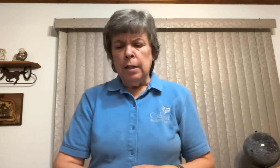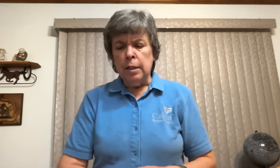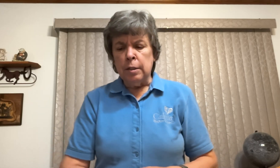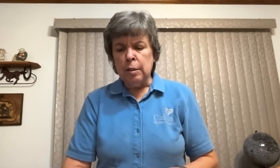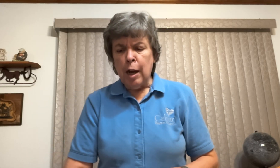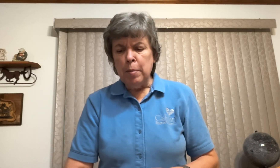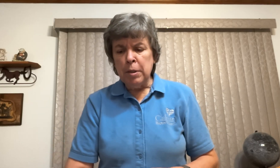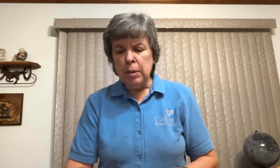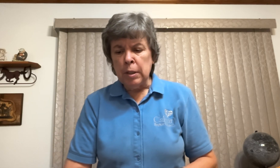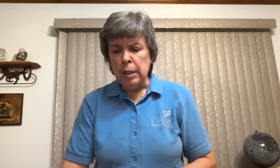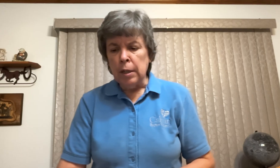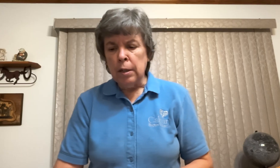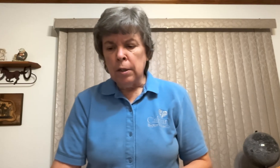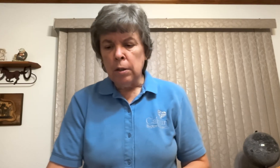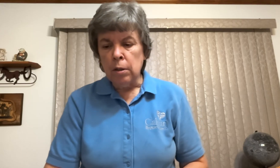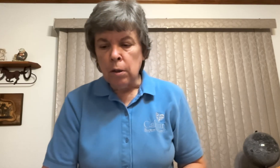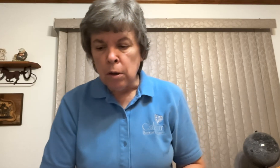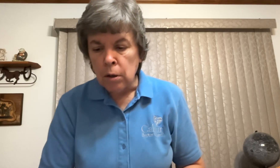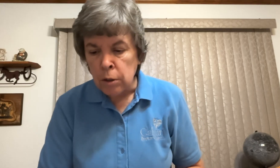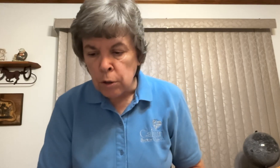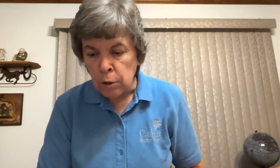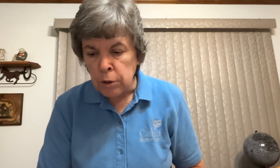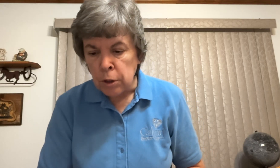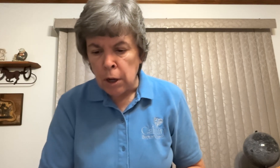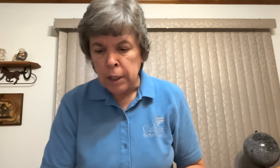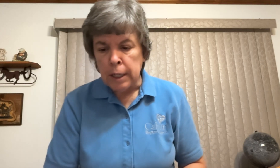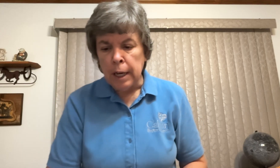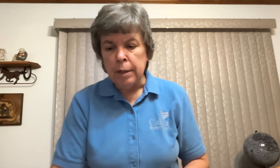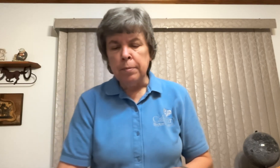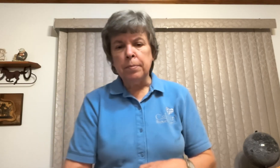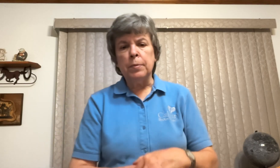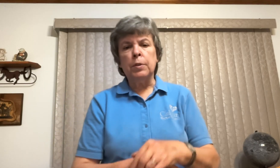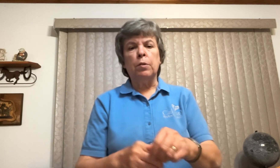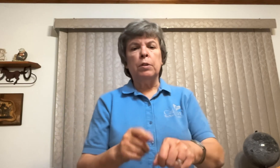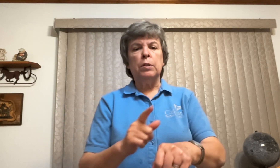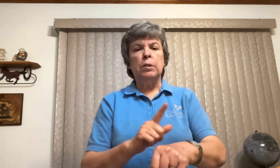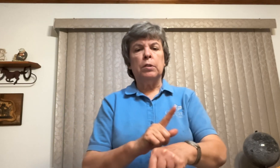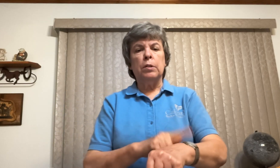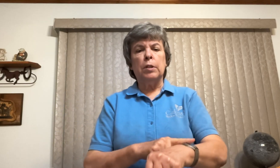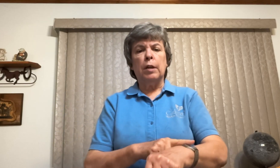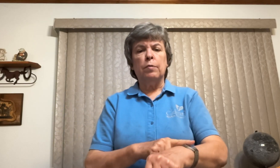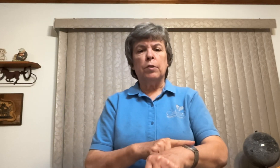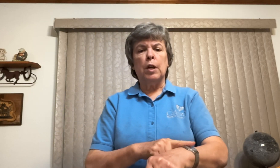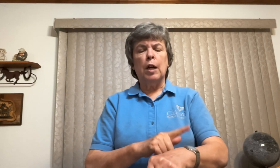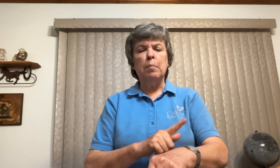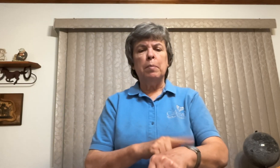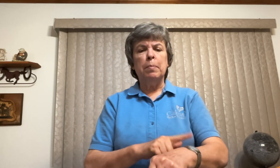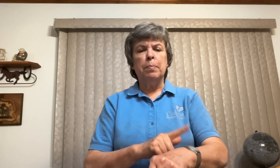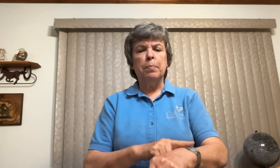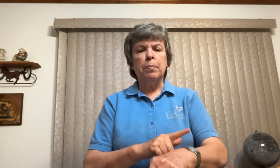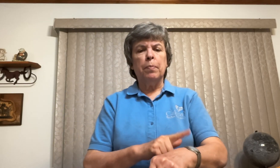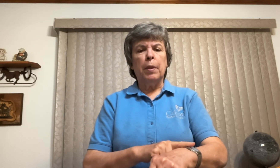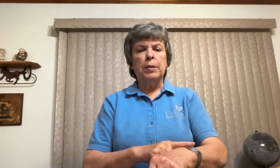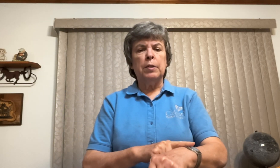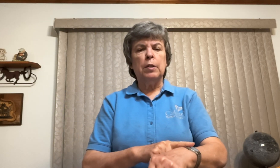It's time to sing your song again. So this is the sign for time. It's